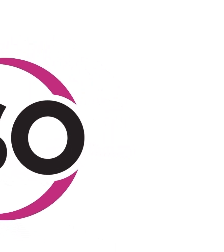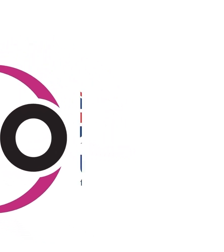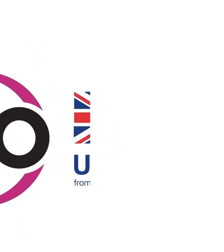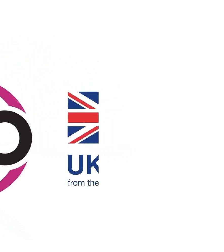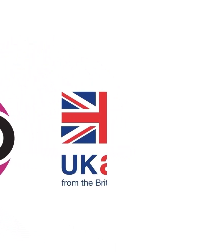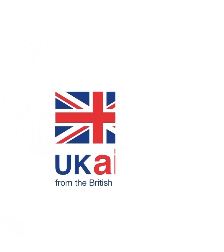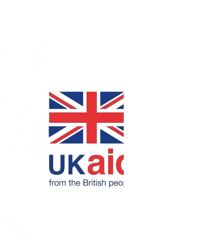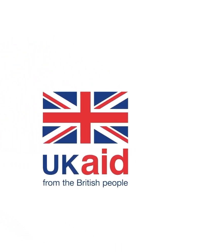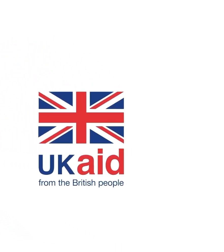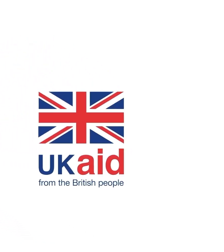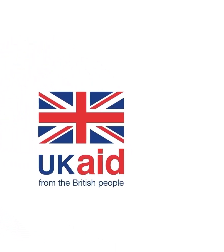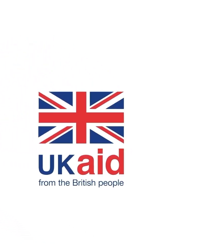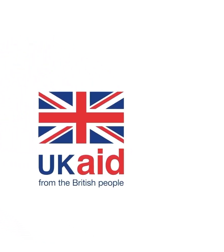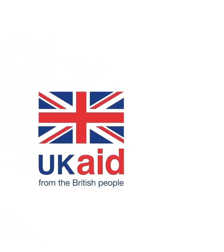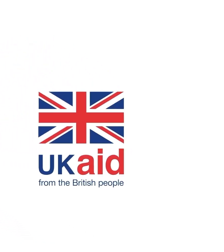VSO UK 8.